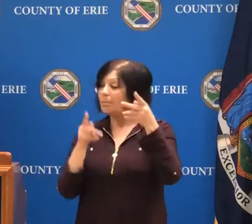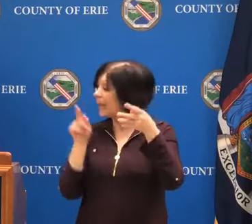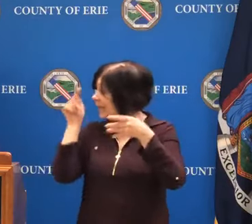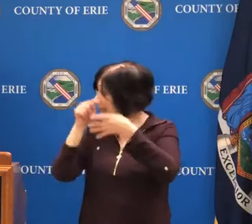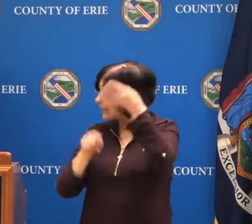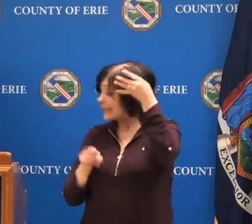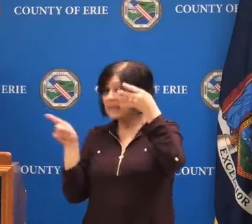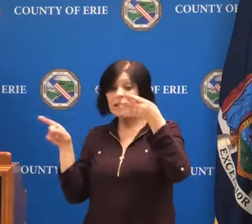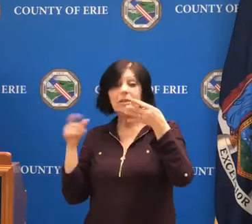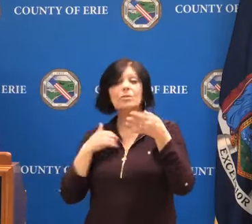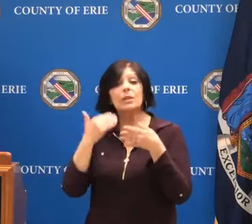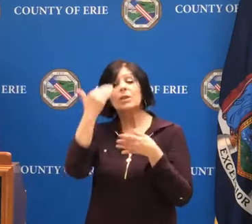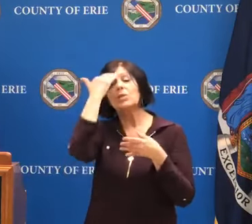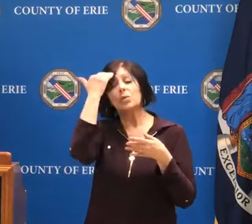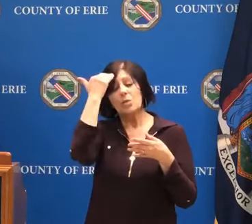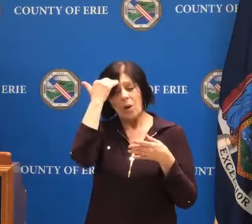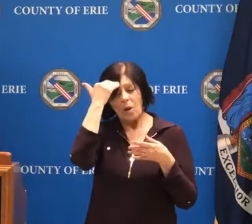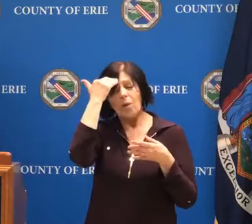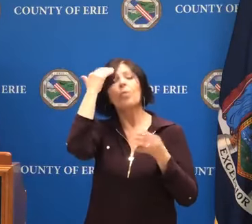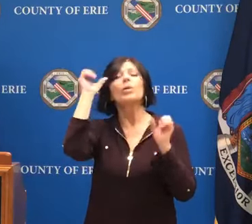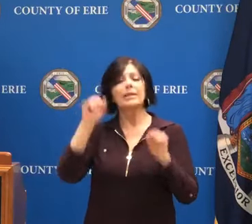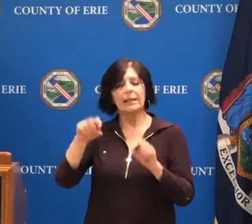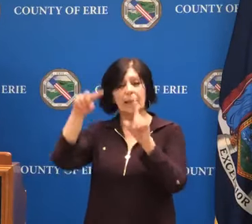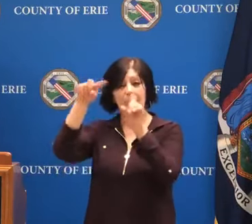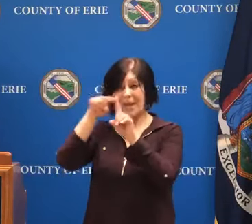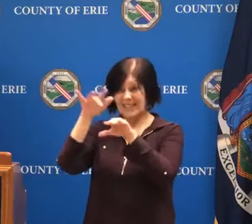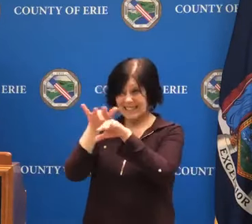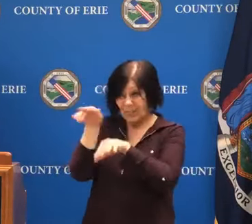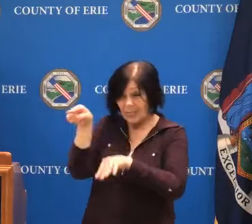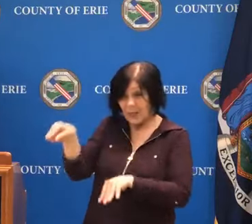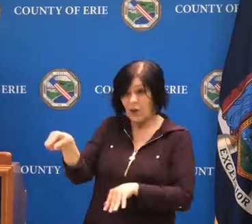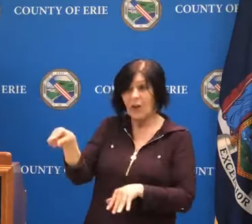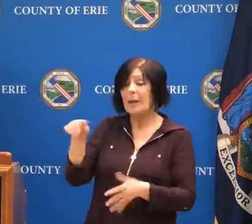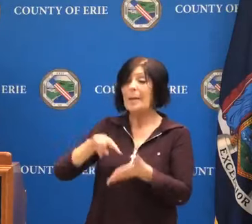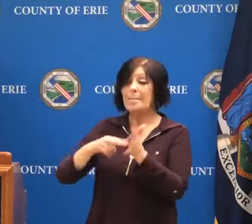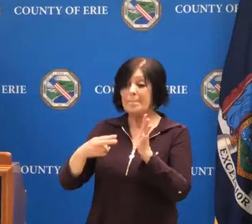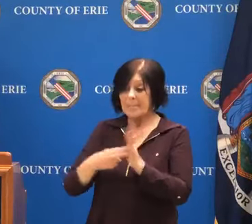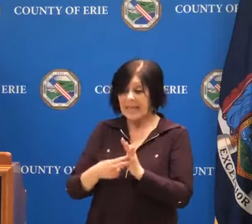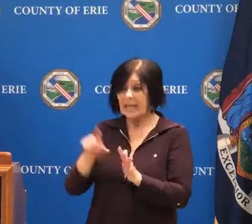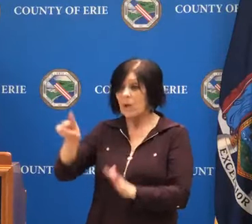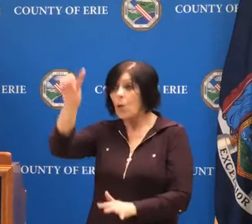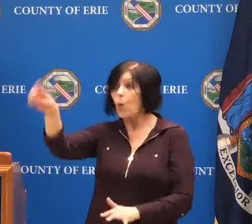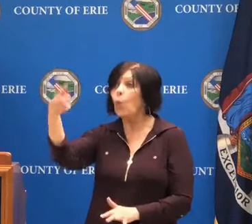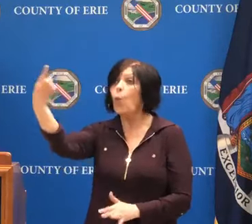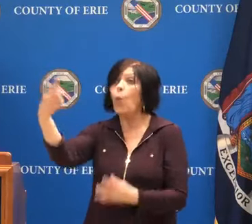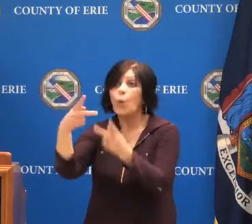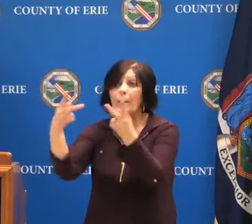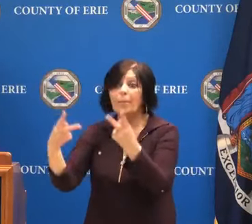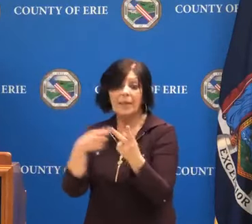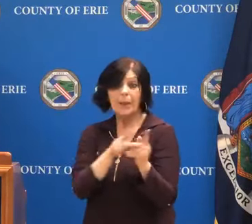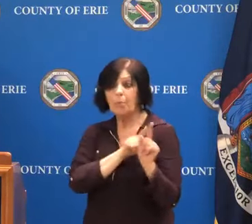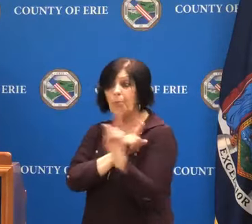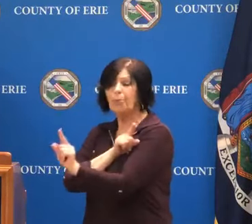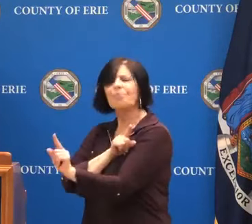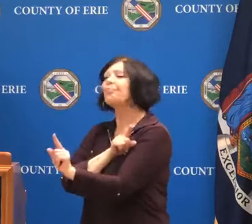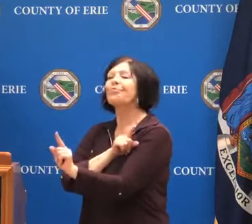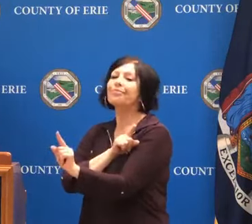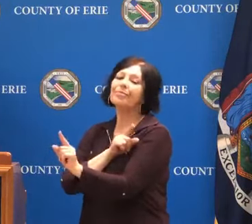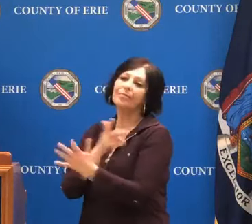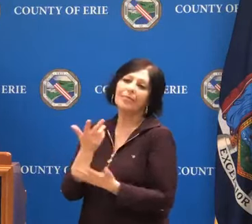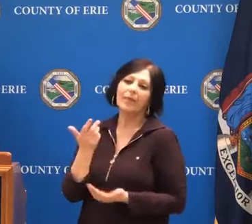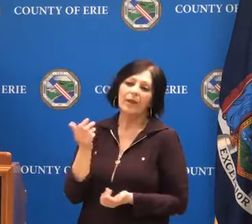locations that we know there was a case of COVID-19, doesn't mean that that's the only place in town where there was a case.